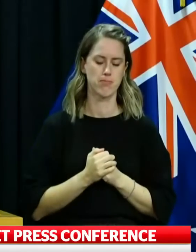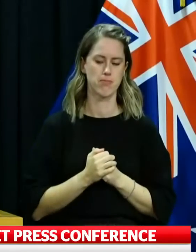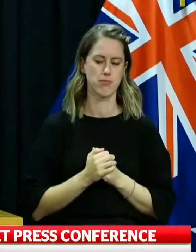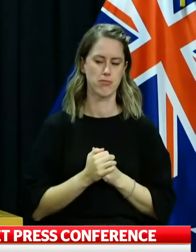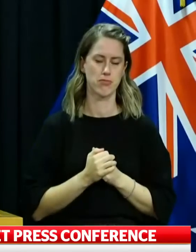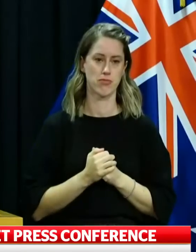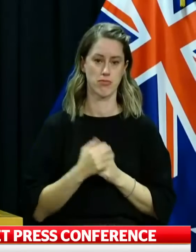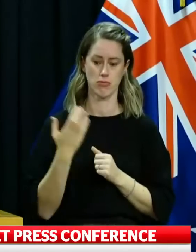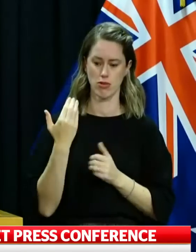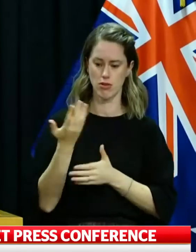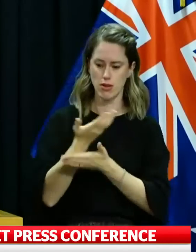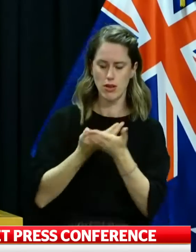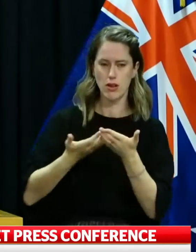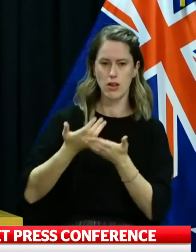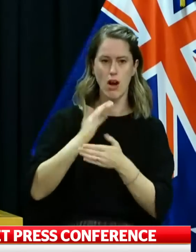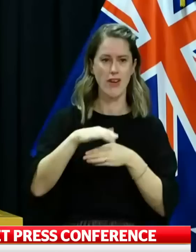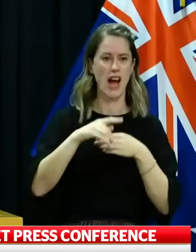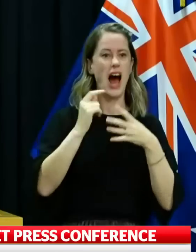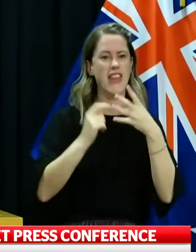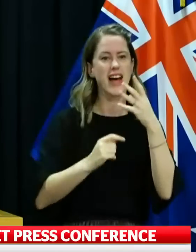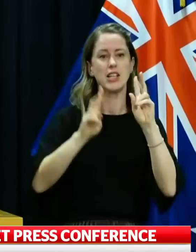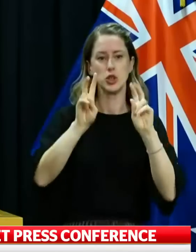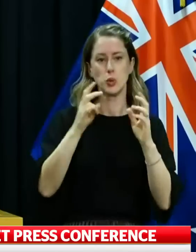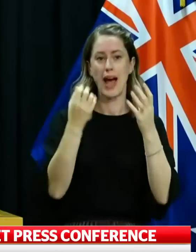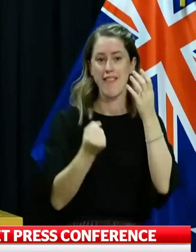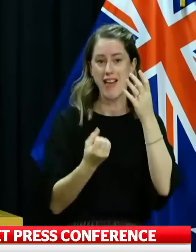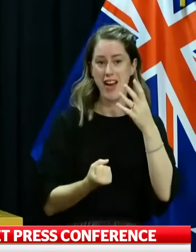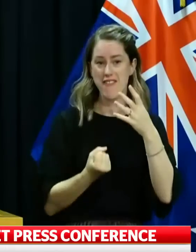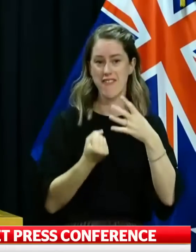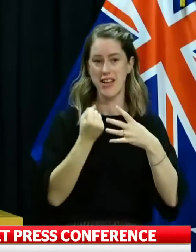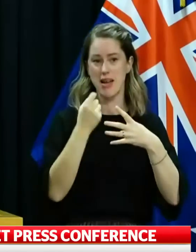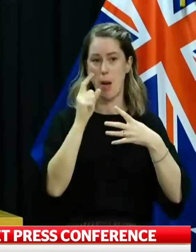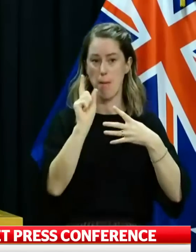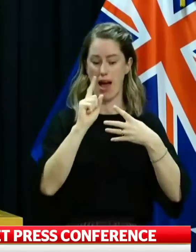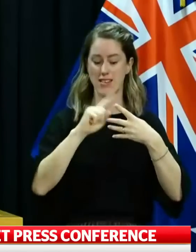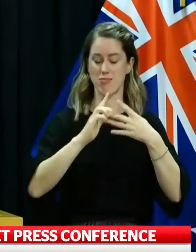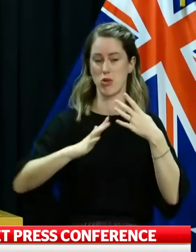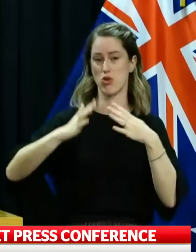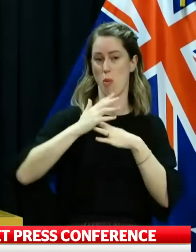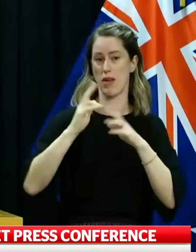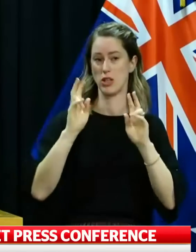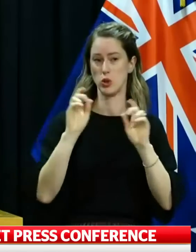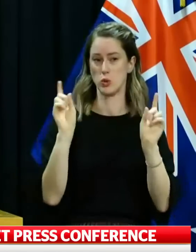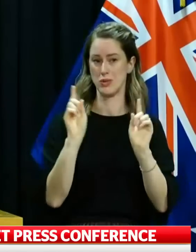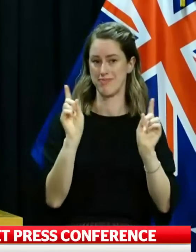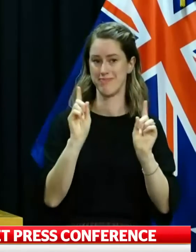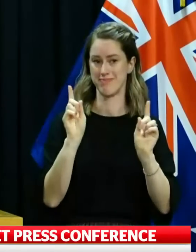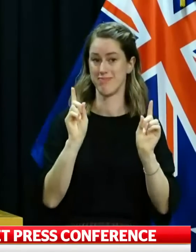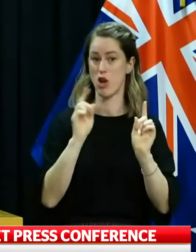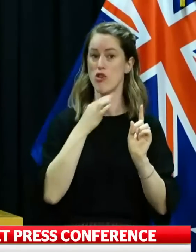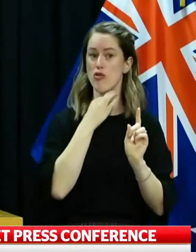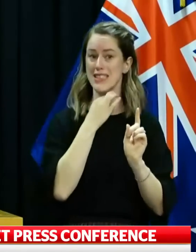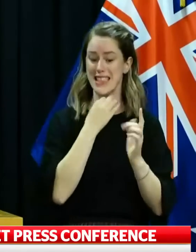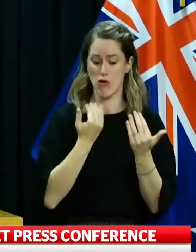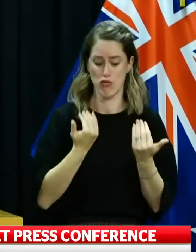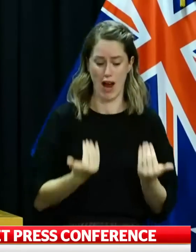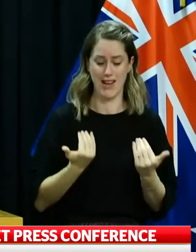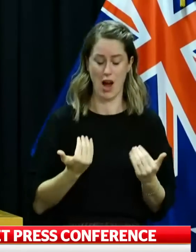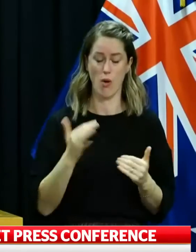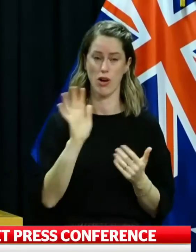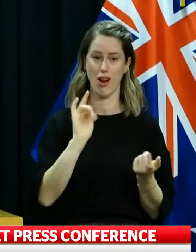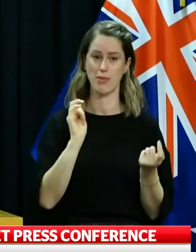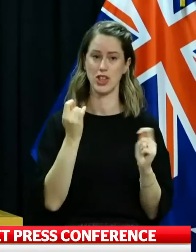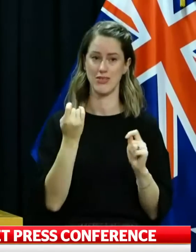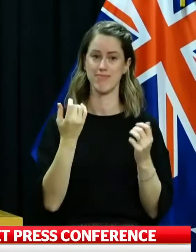recent discussion around some of the other issues in our region, it still actually comes back to the very real threat in the here and now that climate